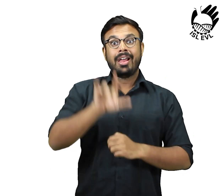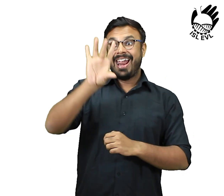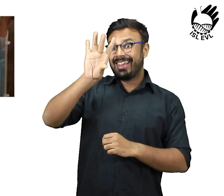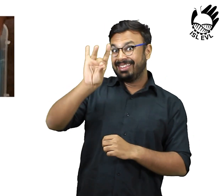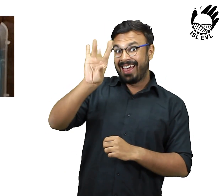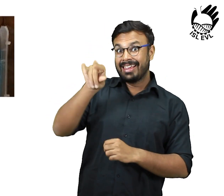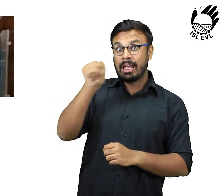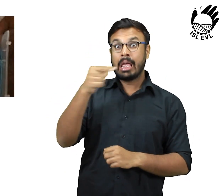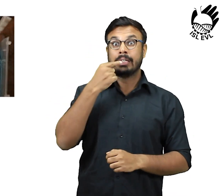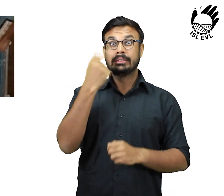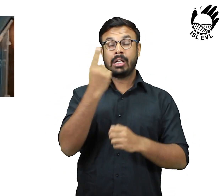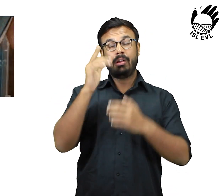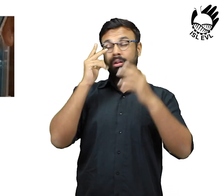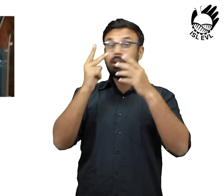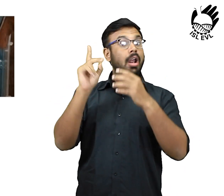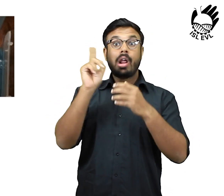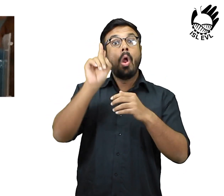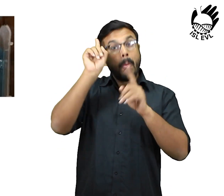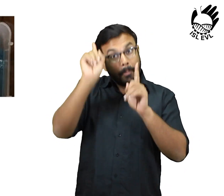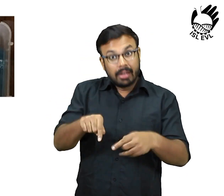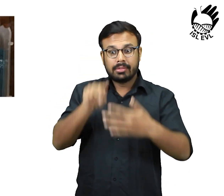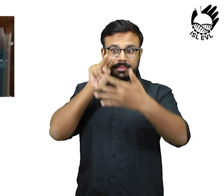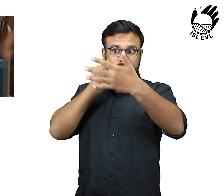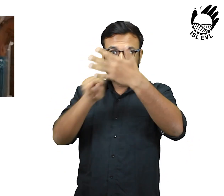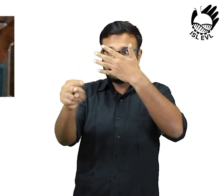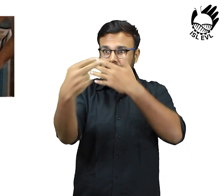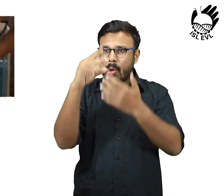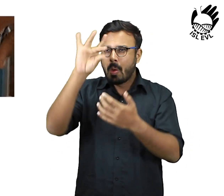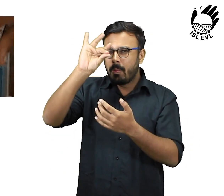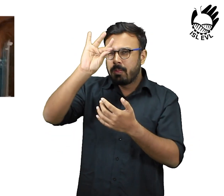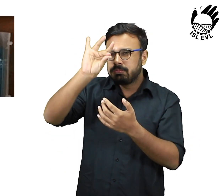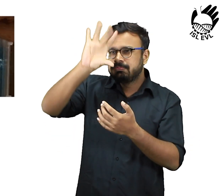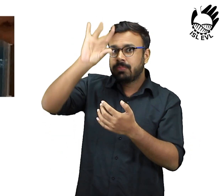and a transparent water-based synthetic glue.